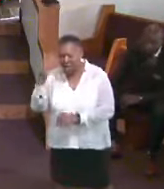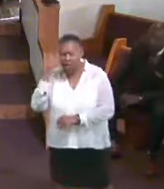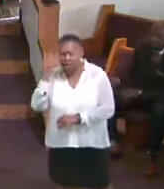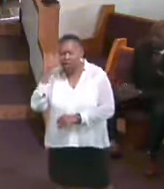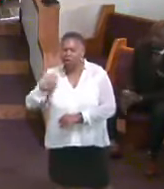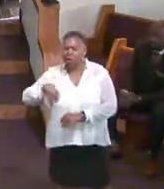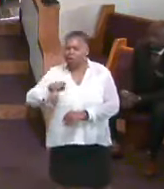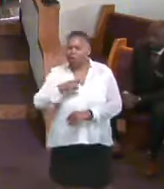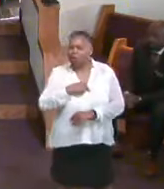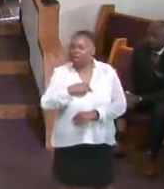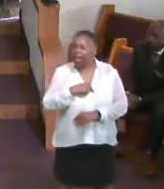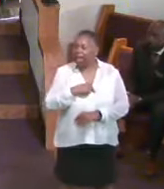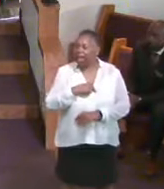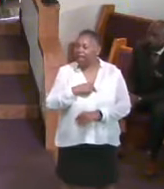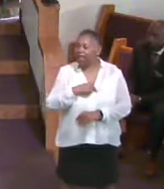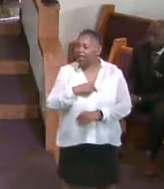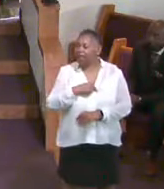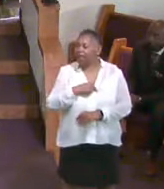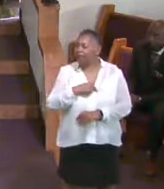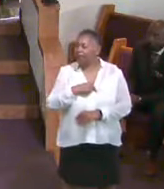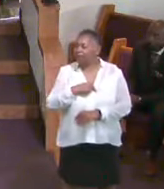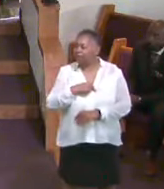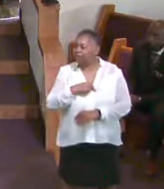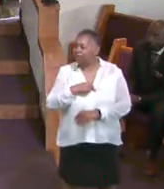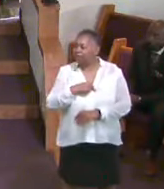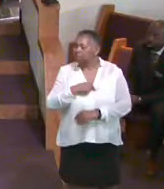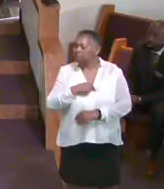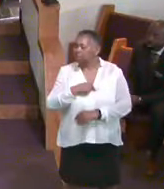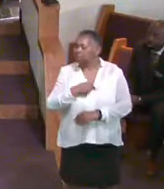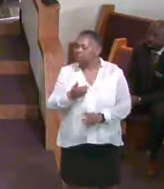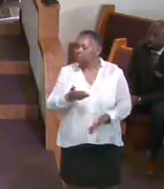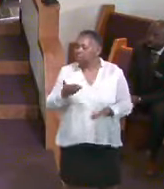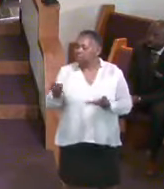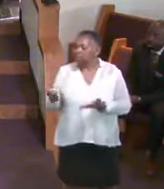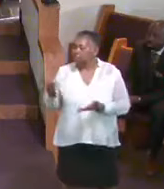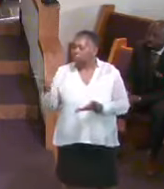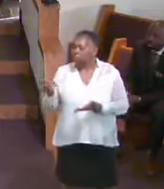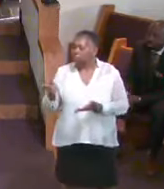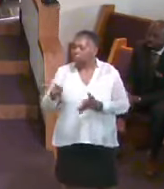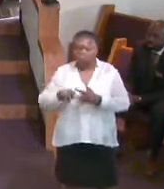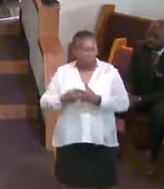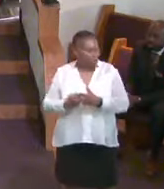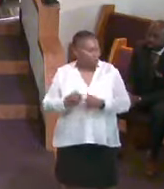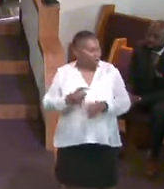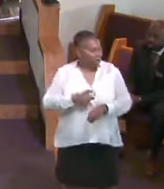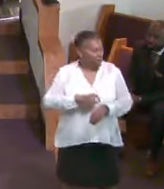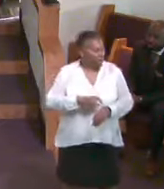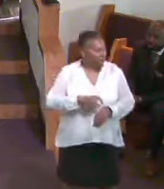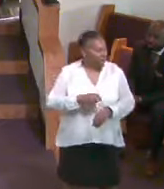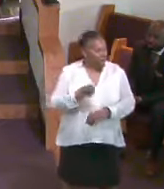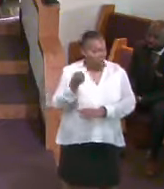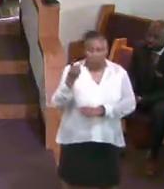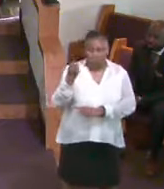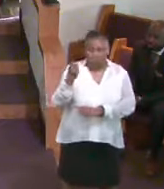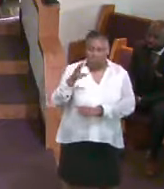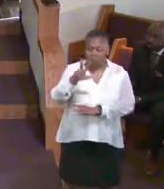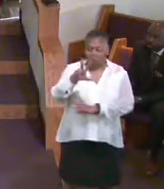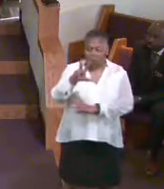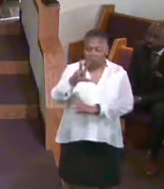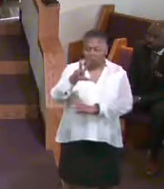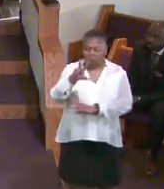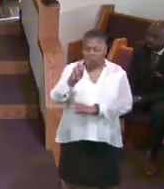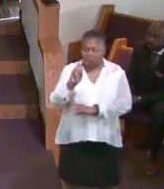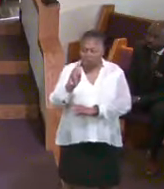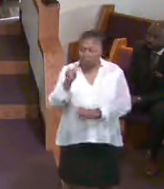have anticipated you all starting at 12:30. And I know there's some folks coming from Detroit that wants to come at 12:30 as well. So there may be